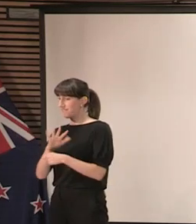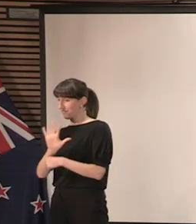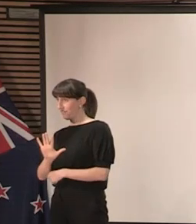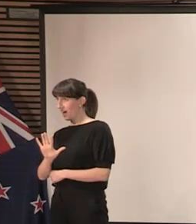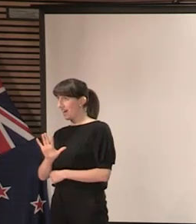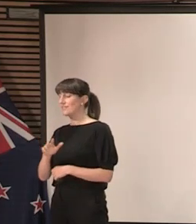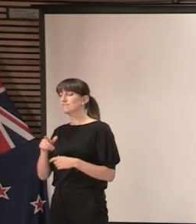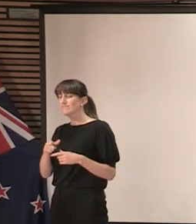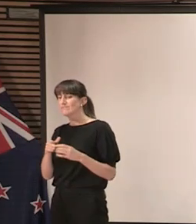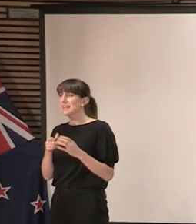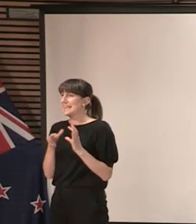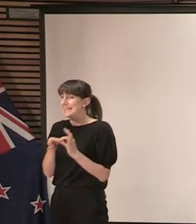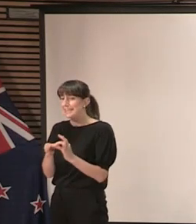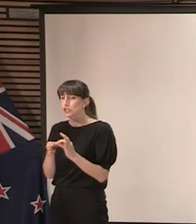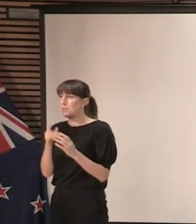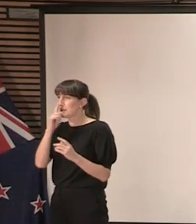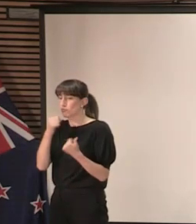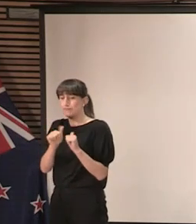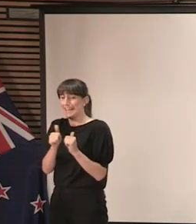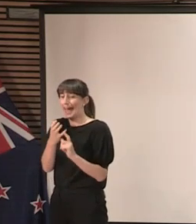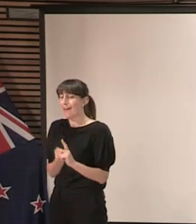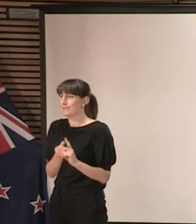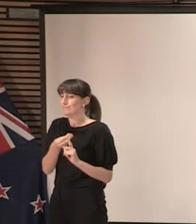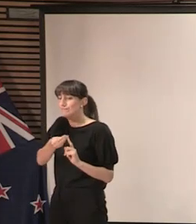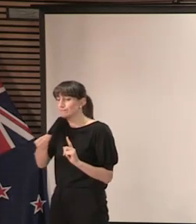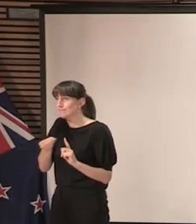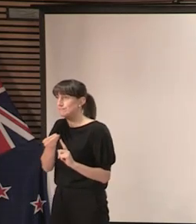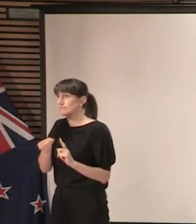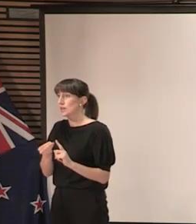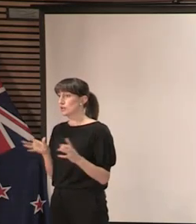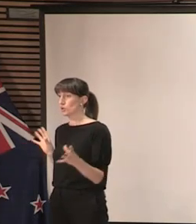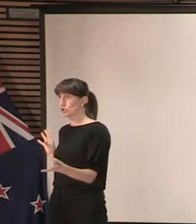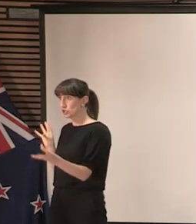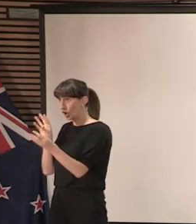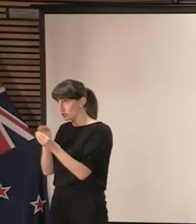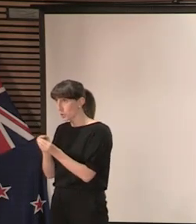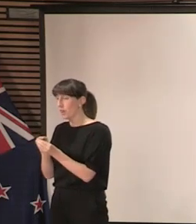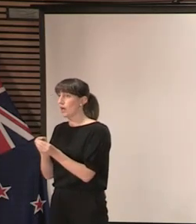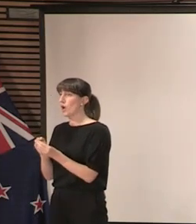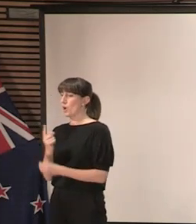The new combined total of both confirmed and probable cases in New Zealand is